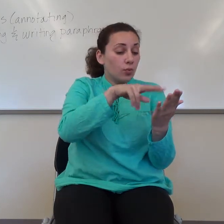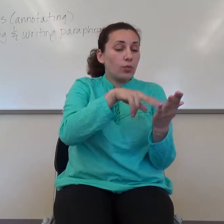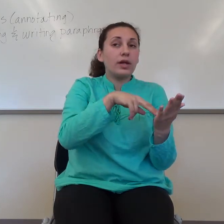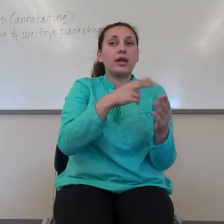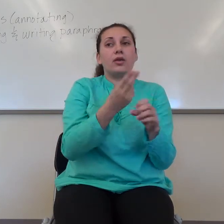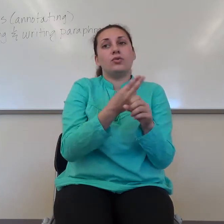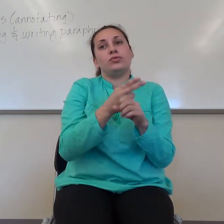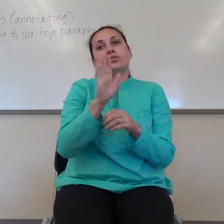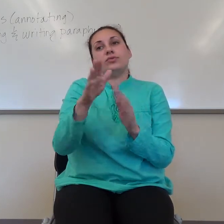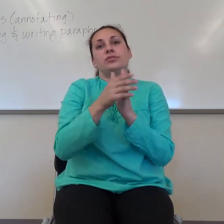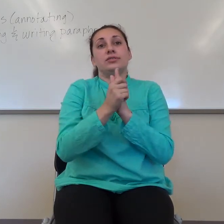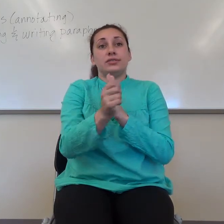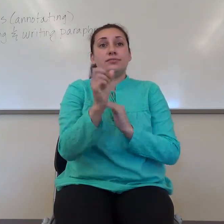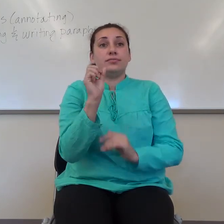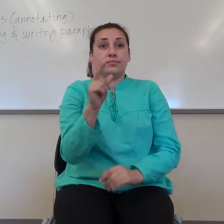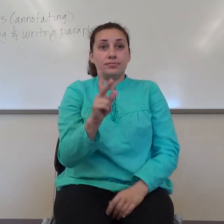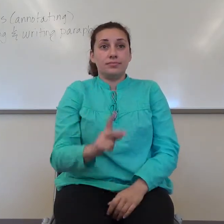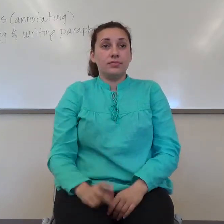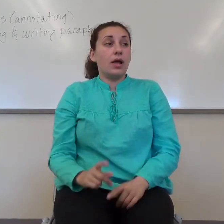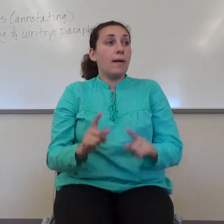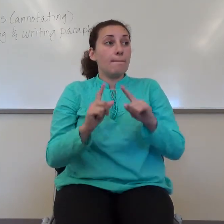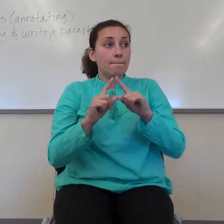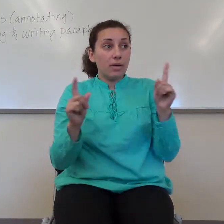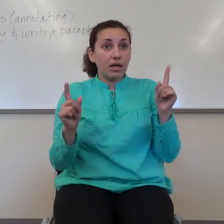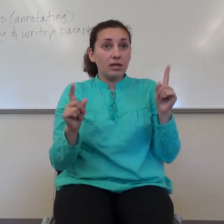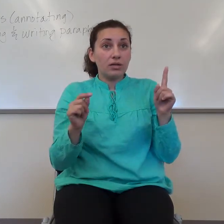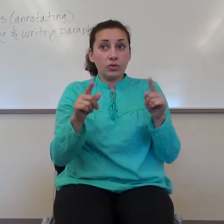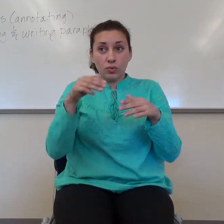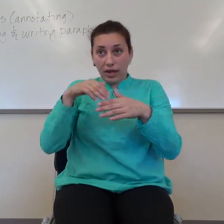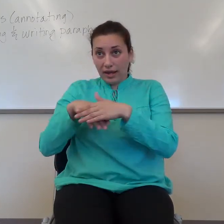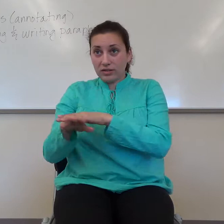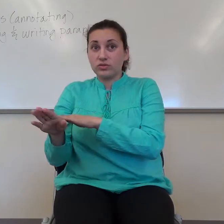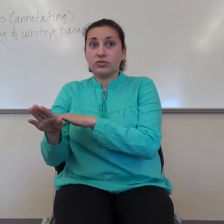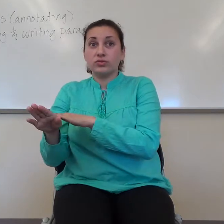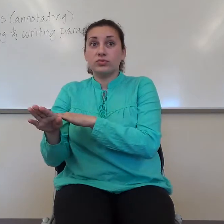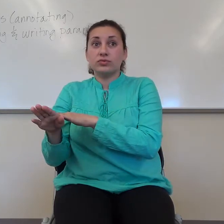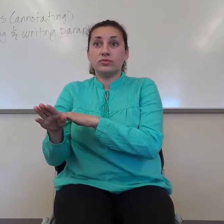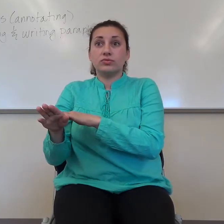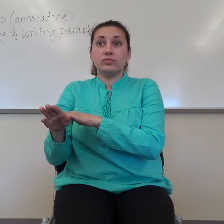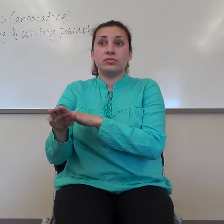on it. But when you get into what's called a content